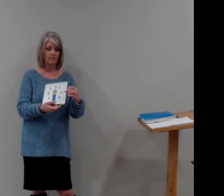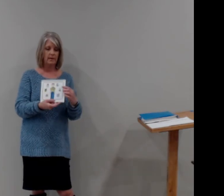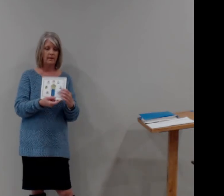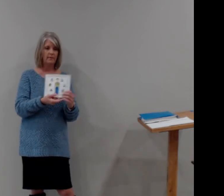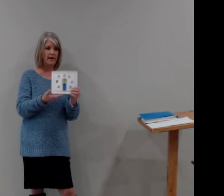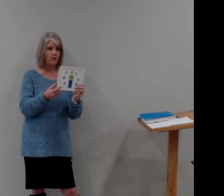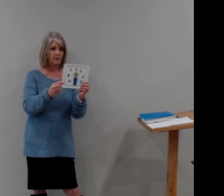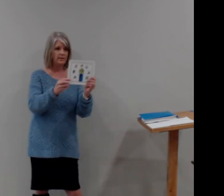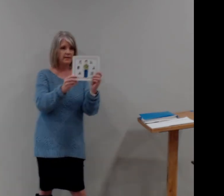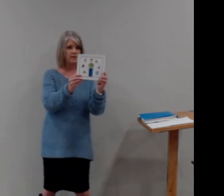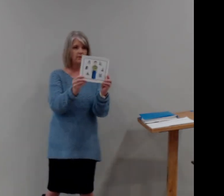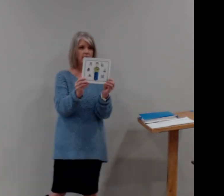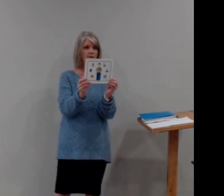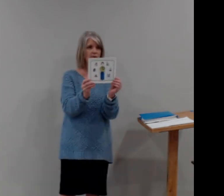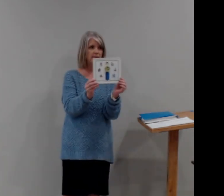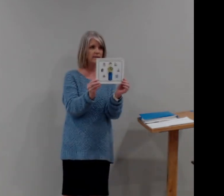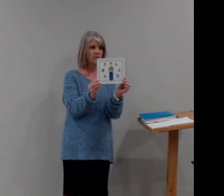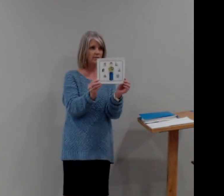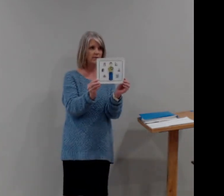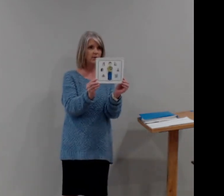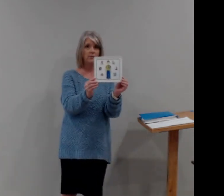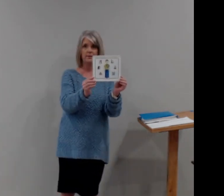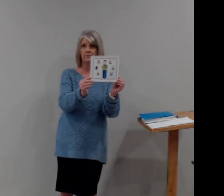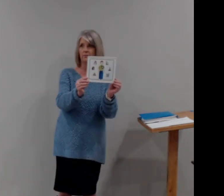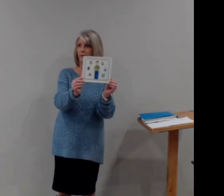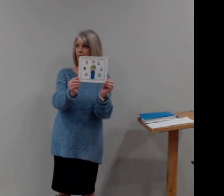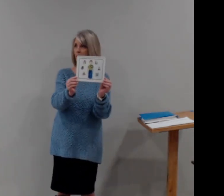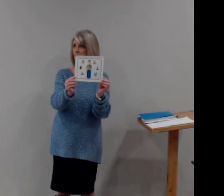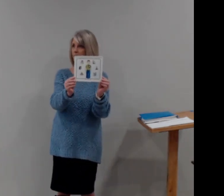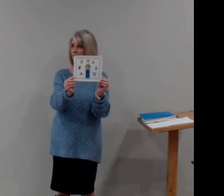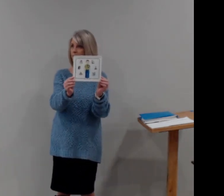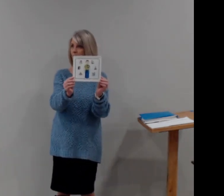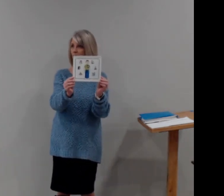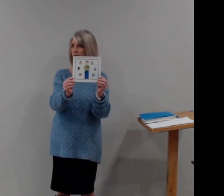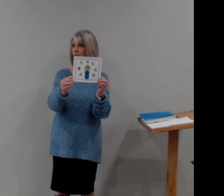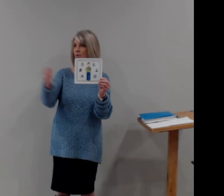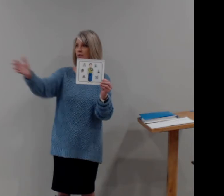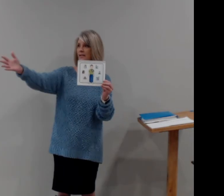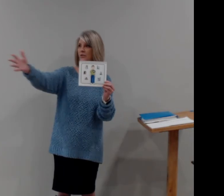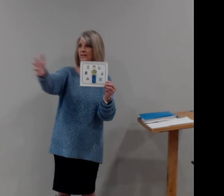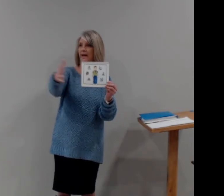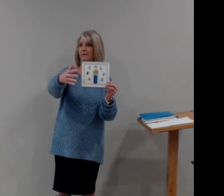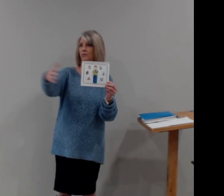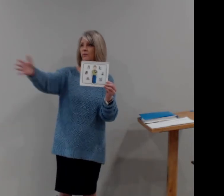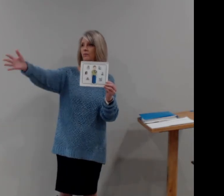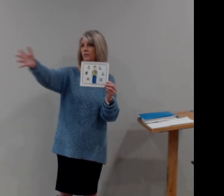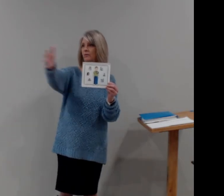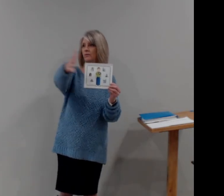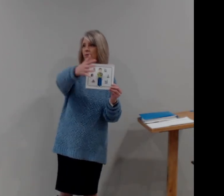If I hold this here, can y'all see, or if someone holds this for me, can y'all see this pretty good? Or do you need to just kind of move over to the